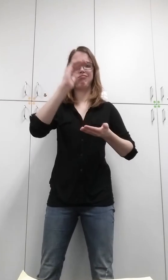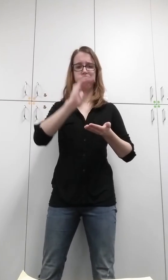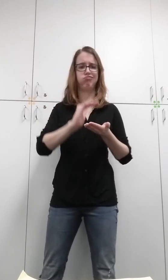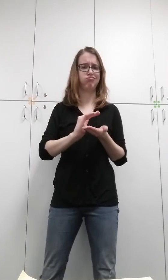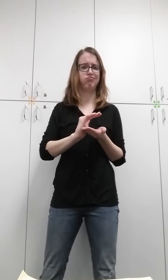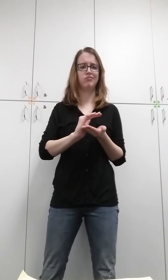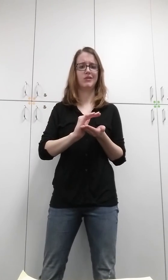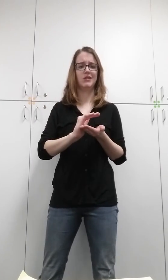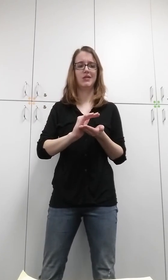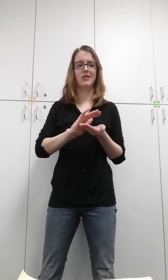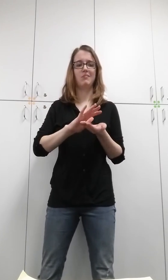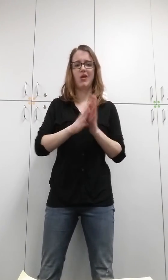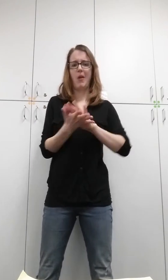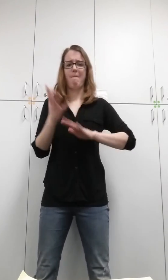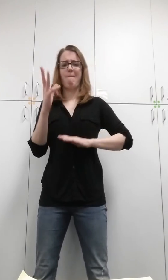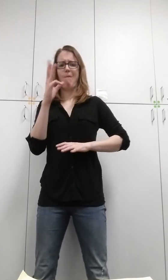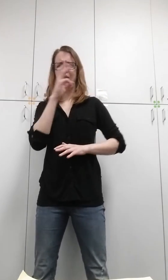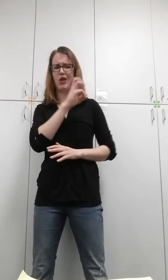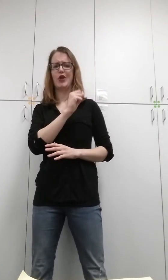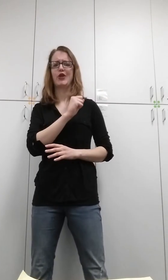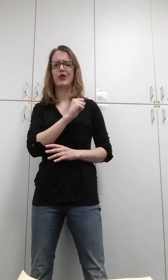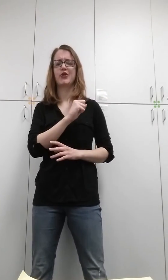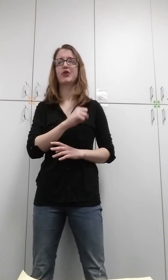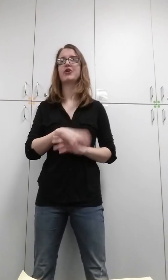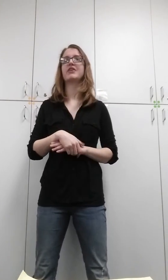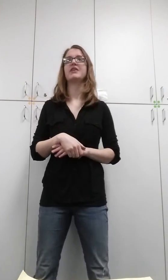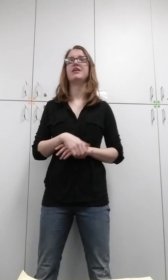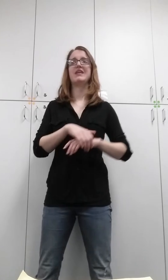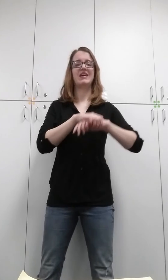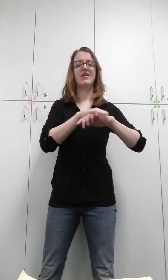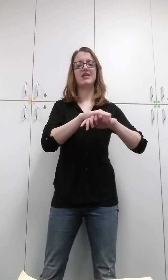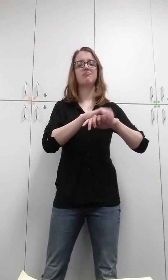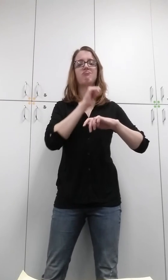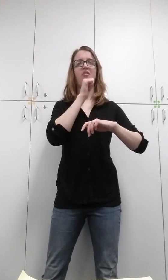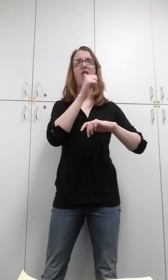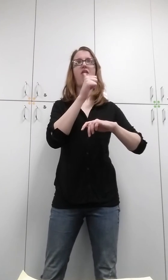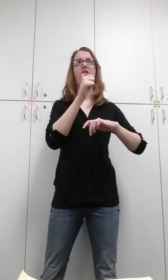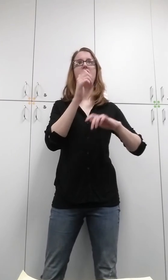no, we don't talk in dialogue. So I wasn't like, okay, close your eyes.